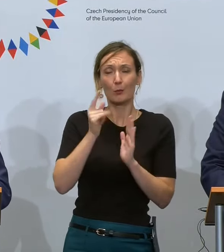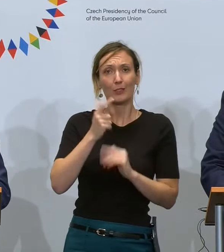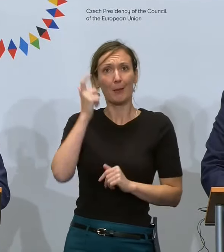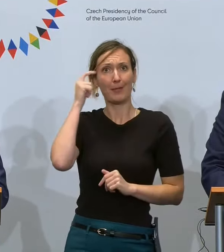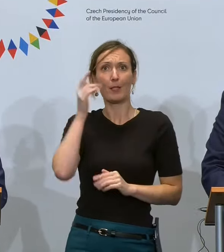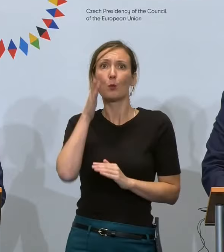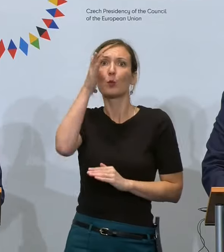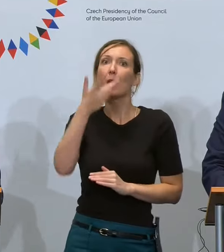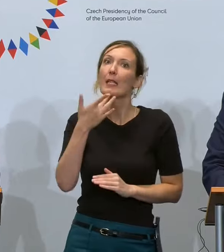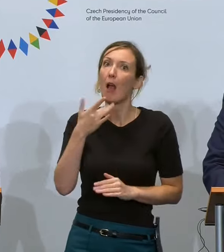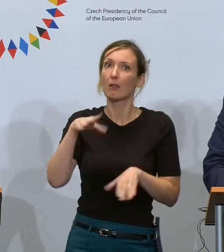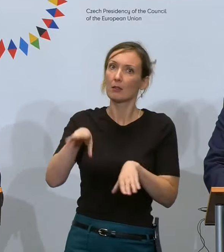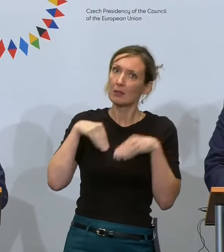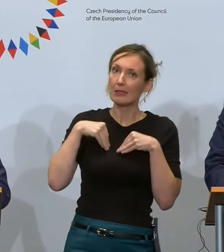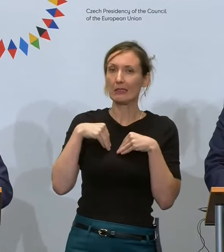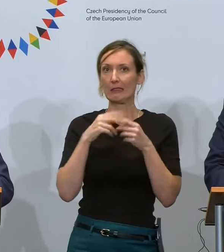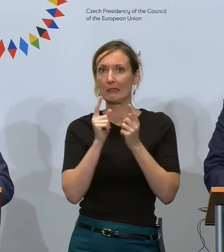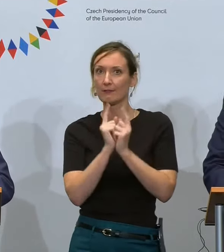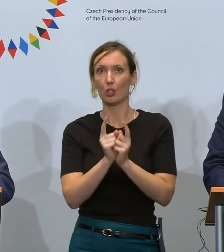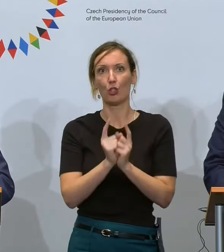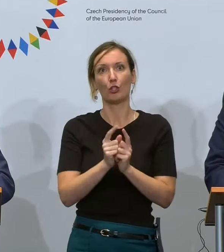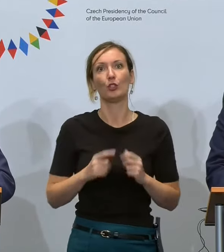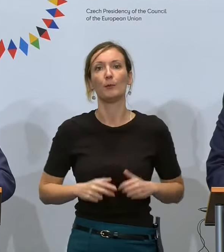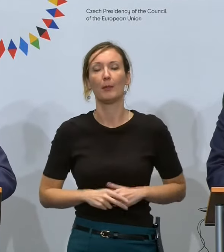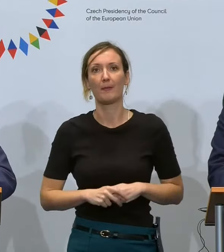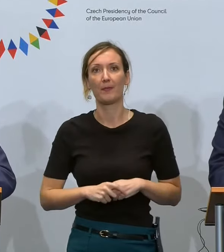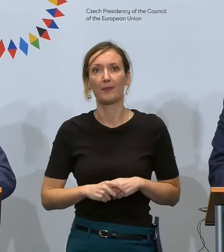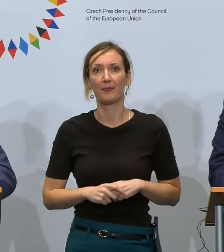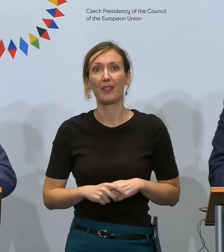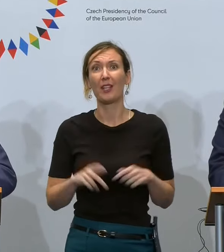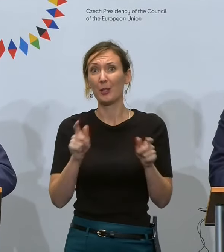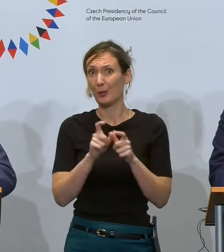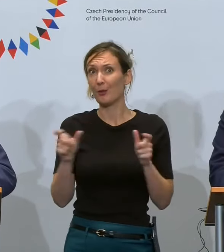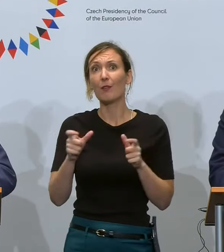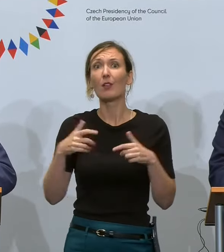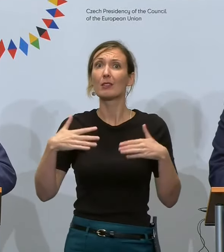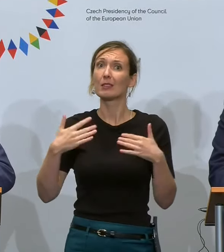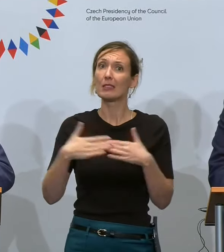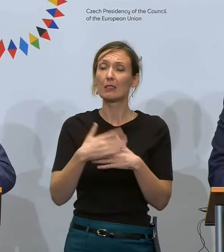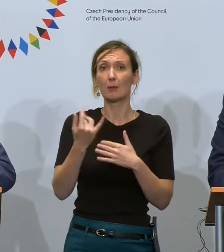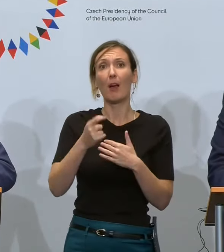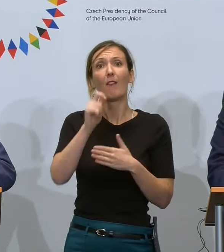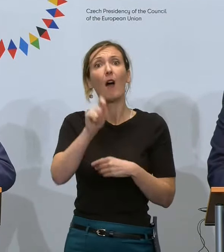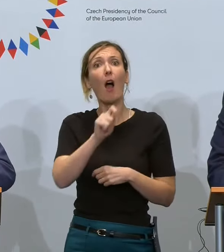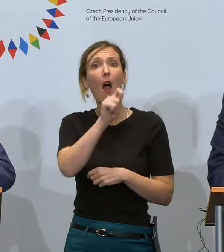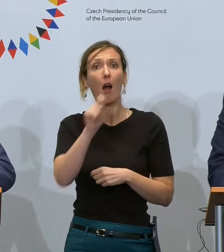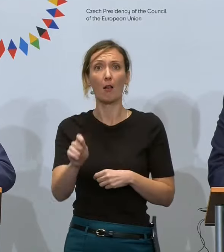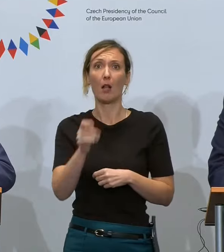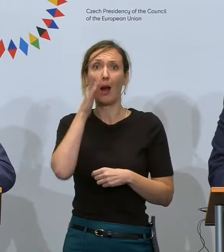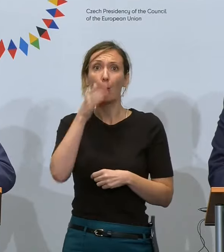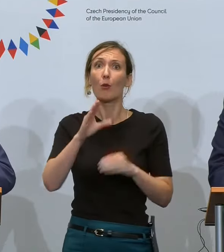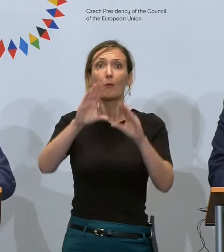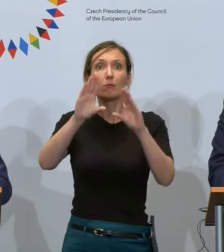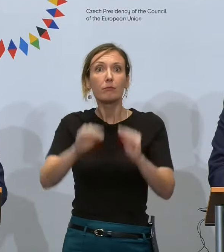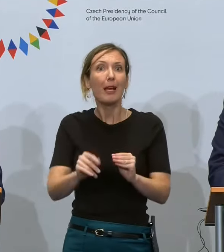against Ukraine, that unhappily it seems that is not going to end anytime soon.